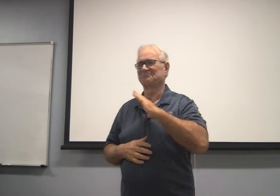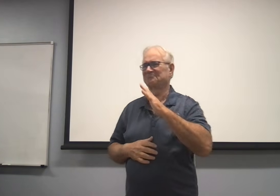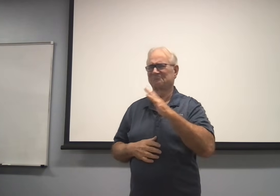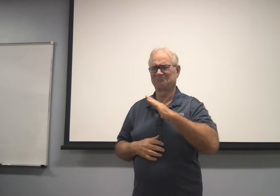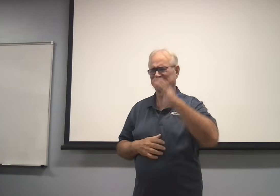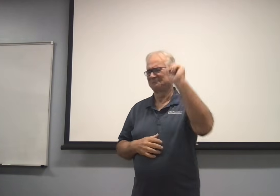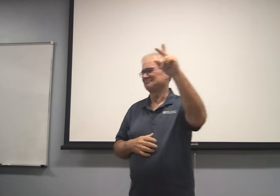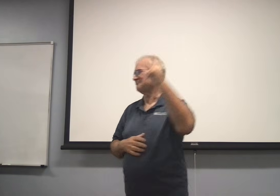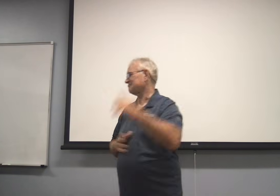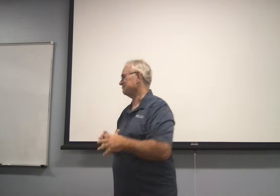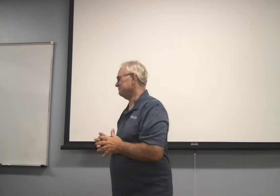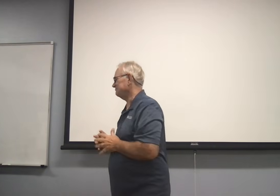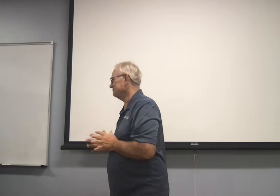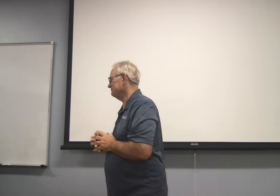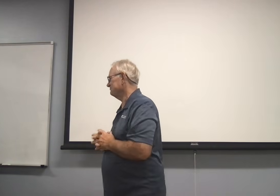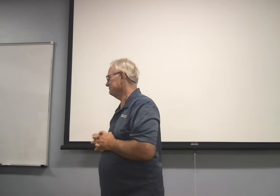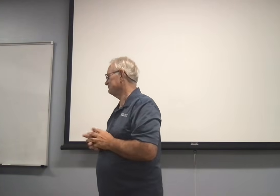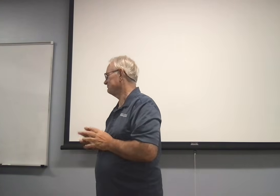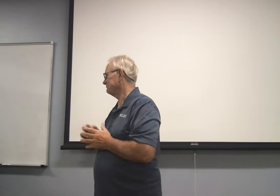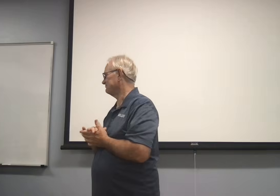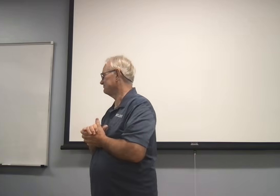Oh, that's fine. That's fine.